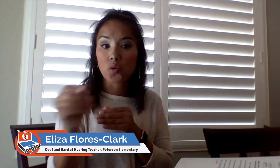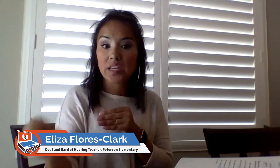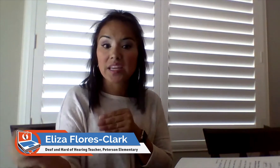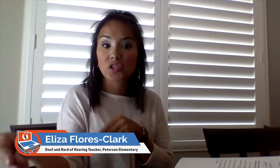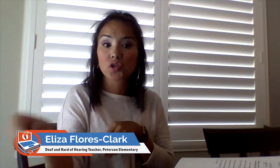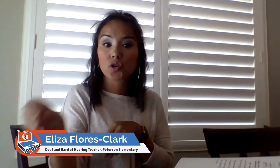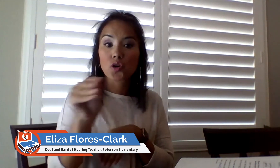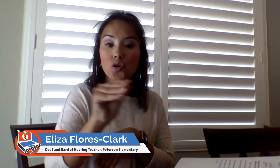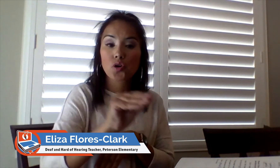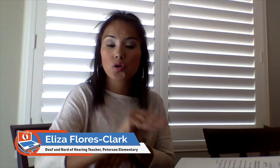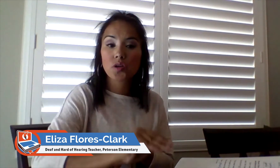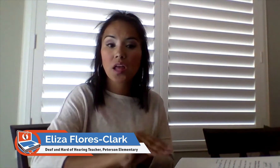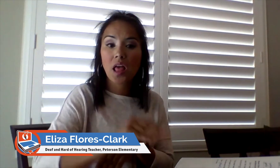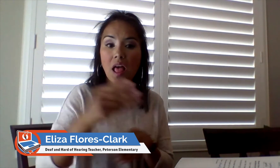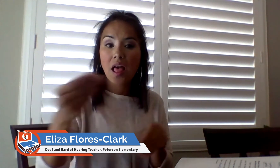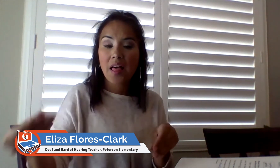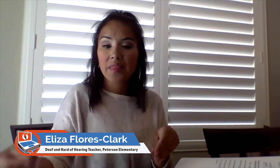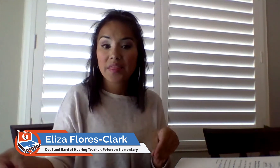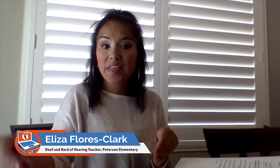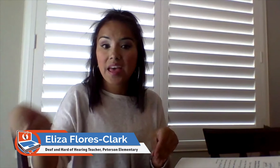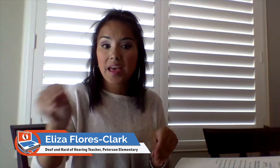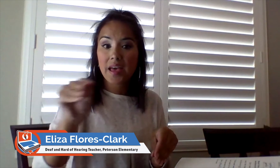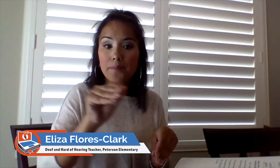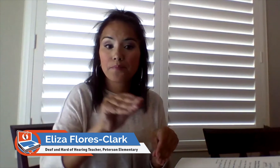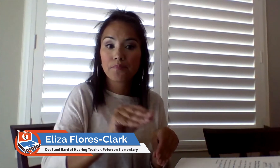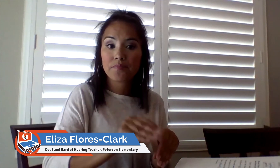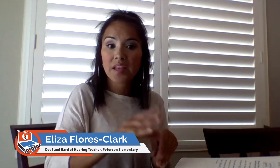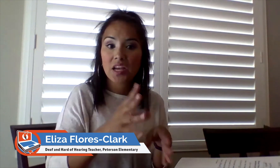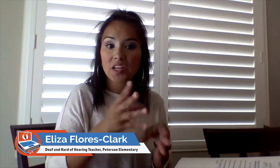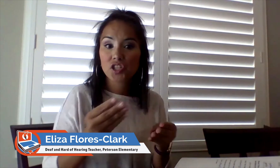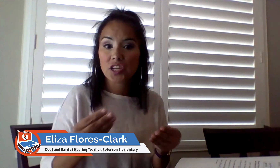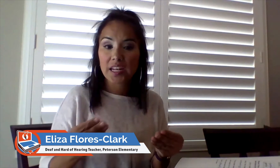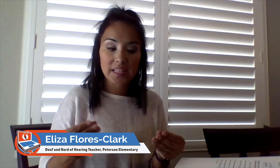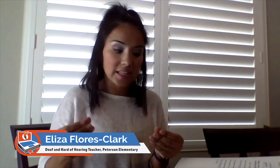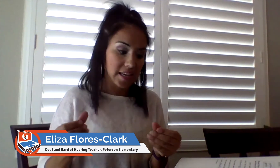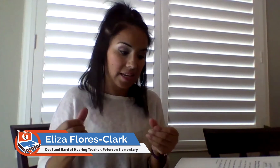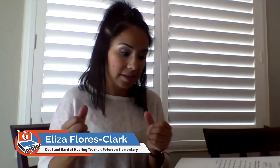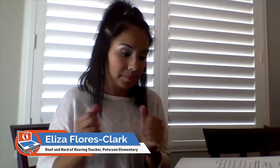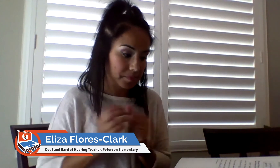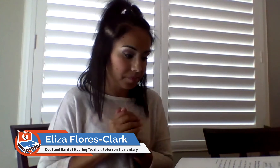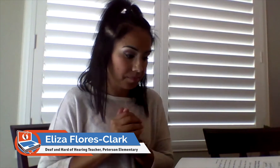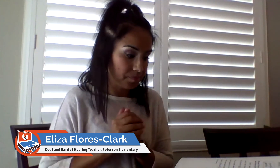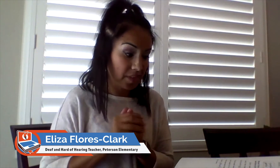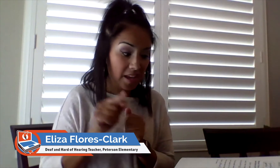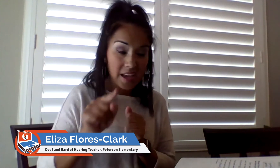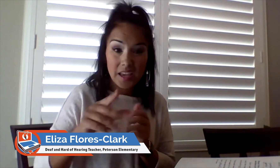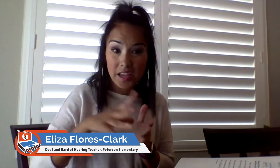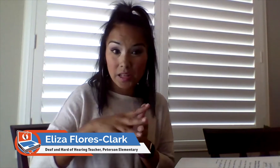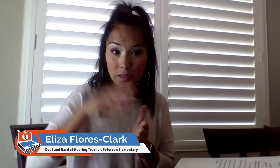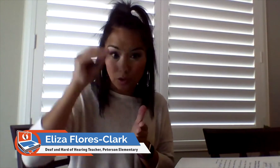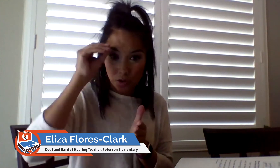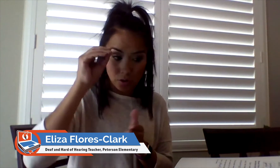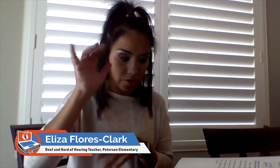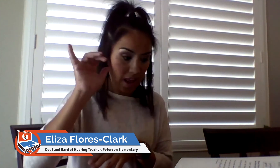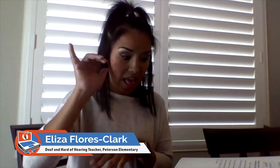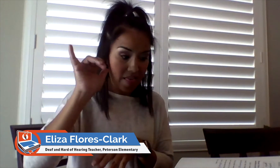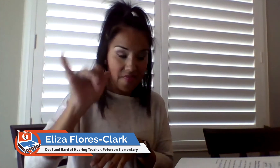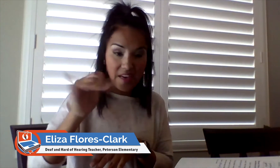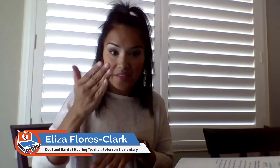he turned them gently. He learned that